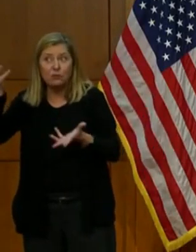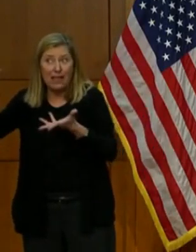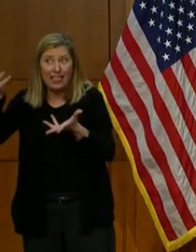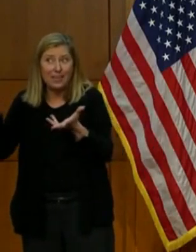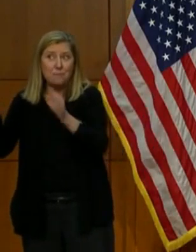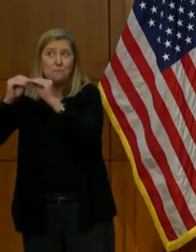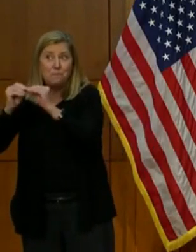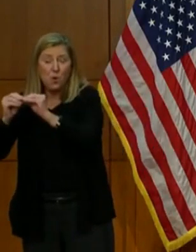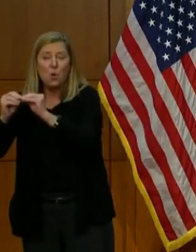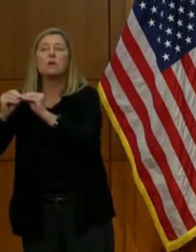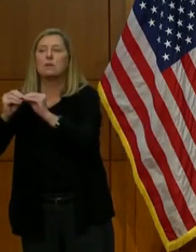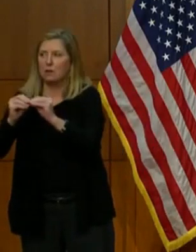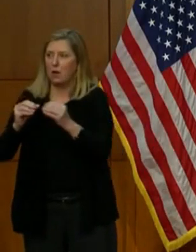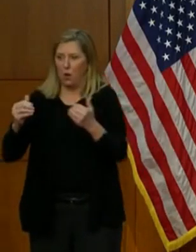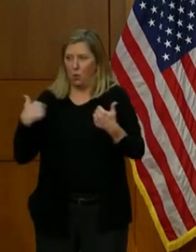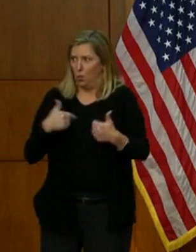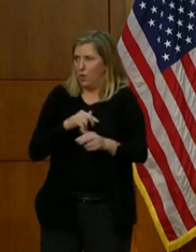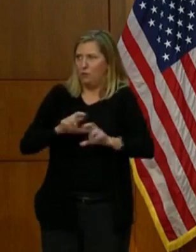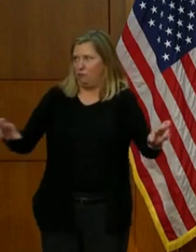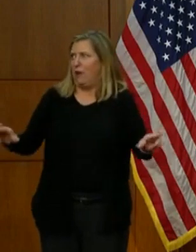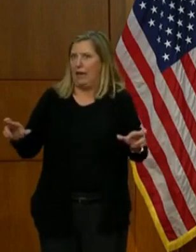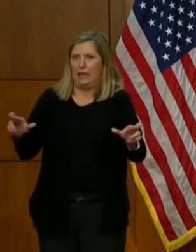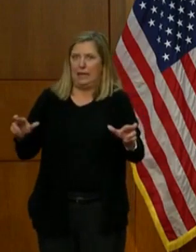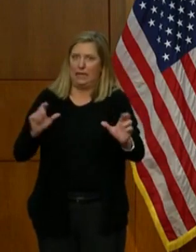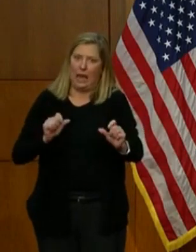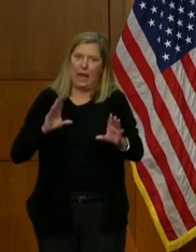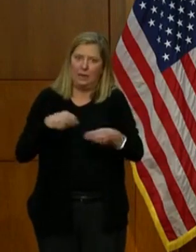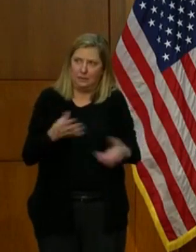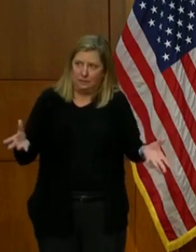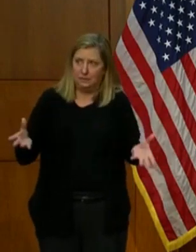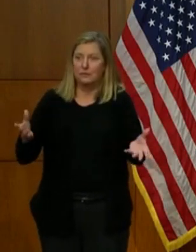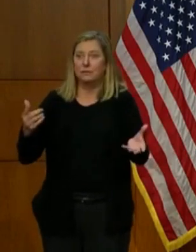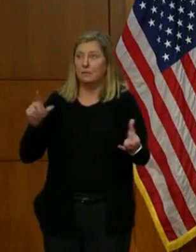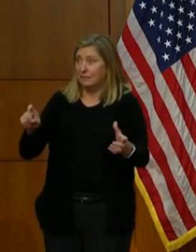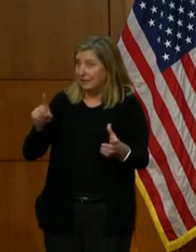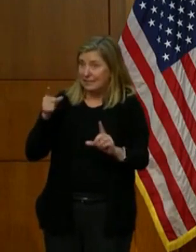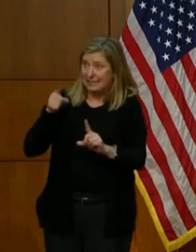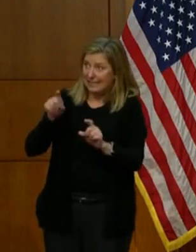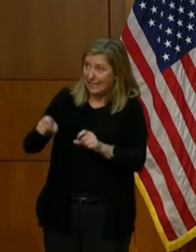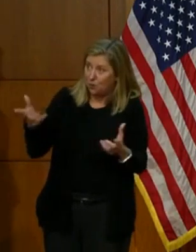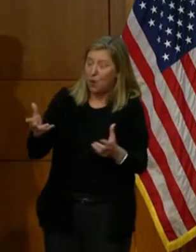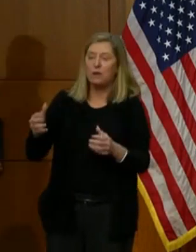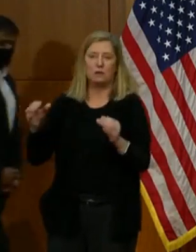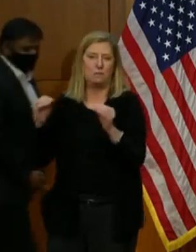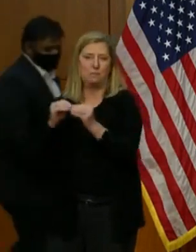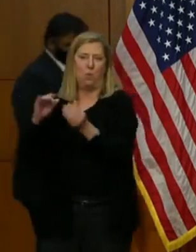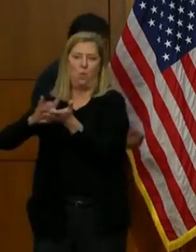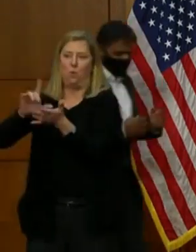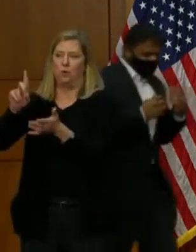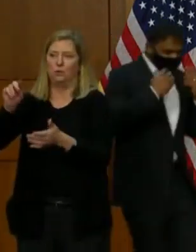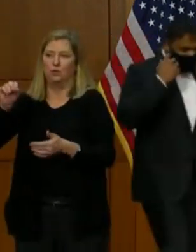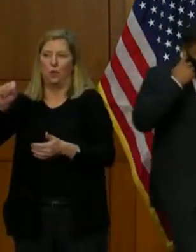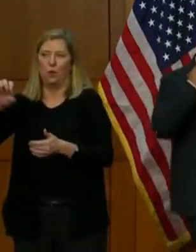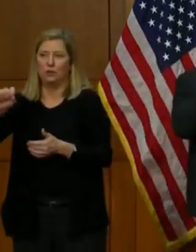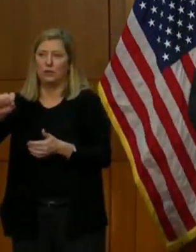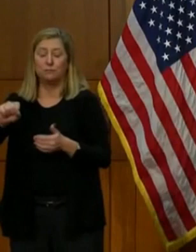the infrastructure in place. We just need more doses. So, Danny, if you could add, thanks for being with us today.